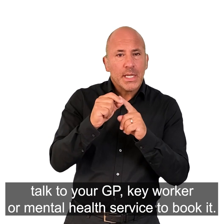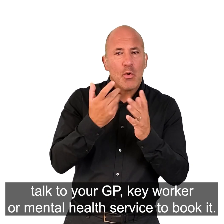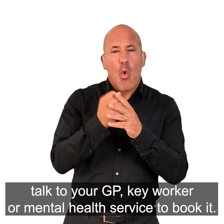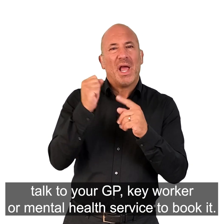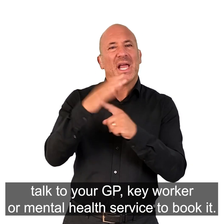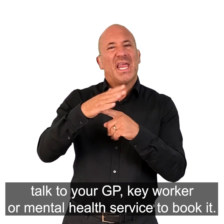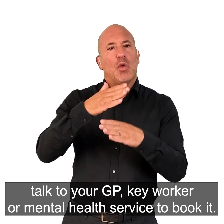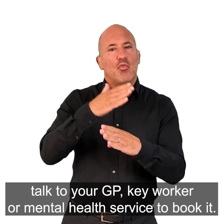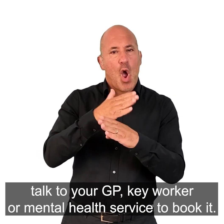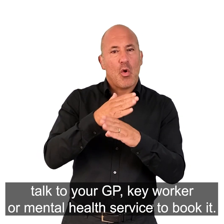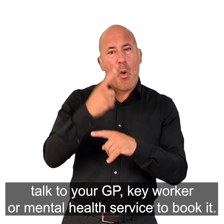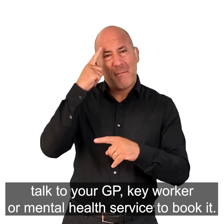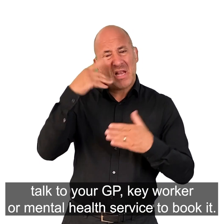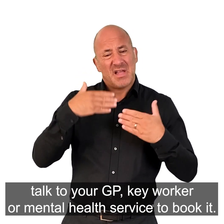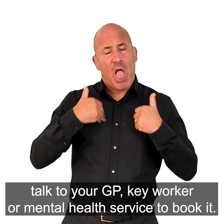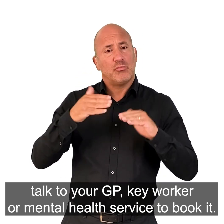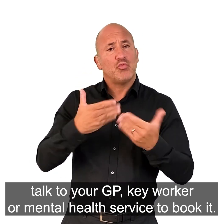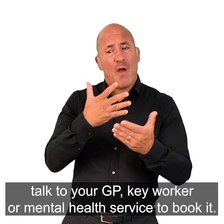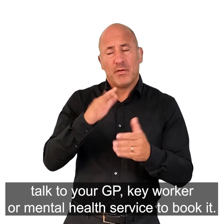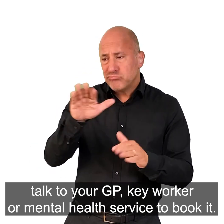or mental health service to book it.